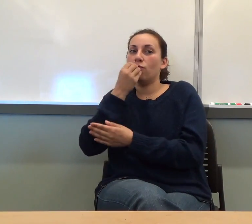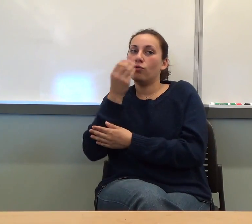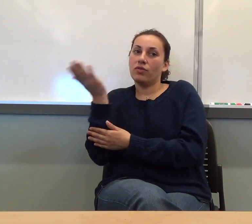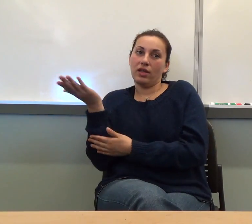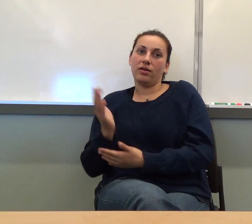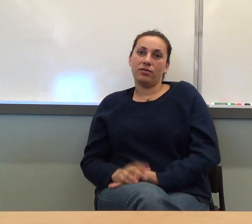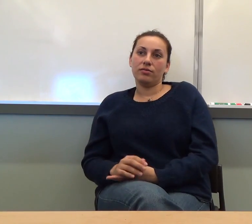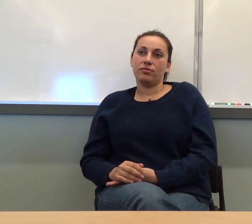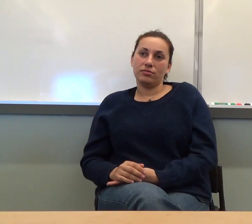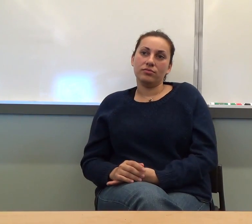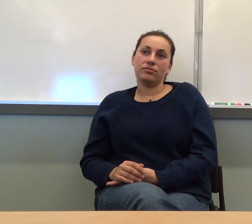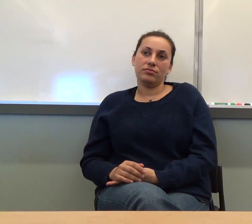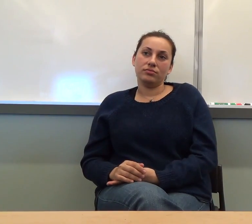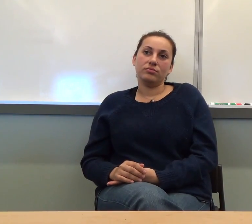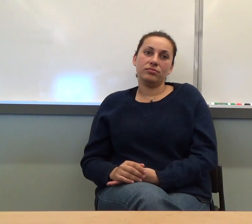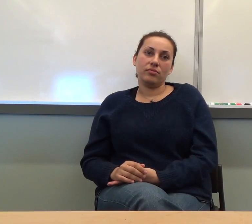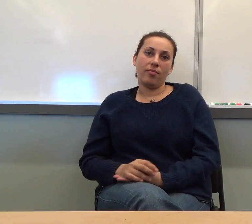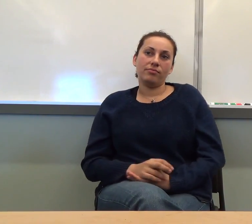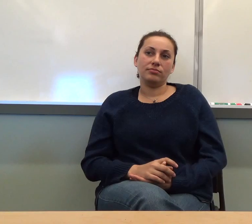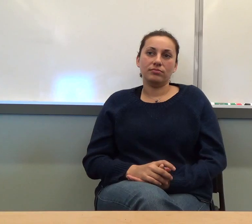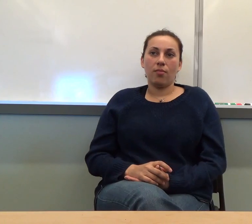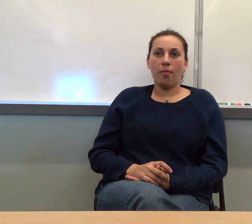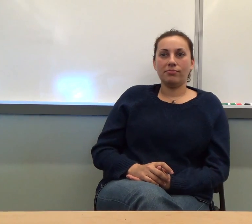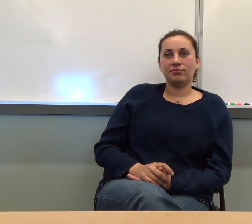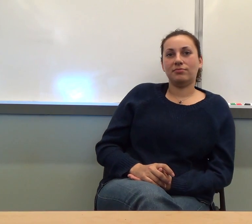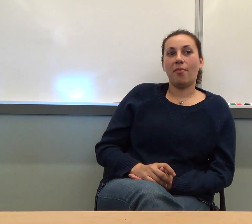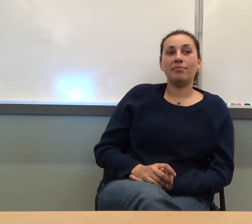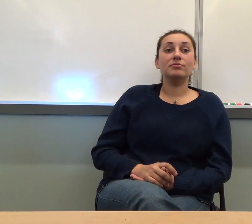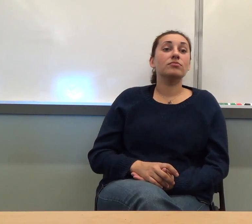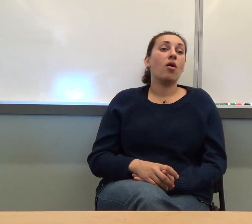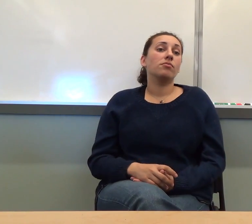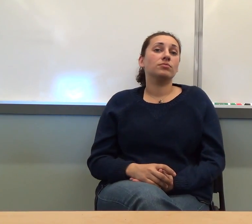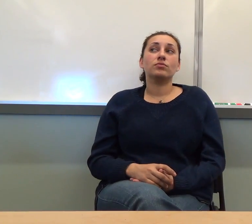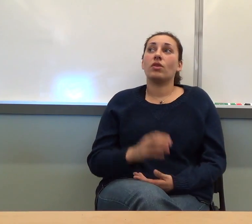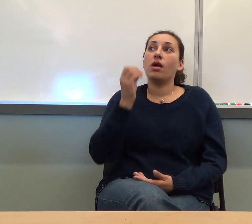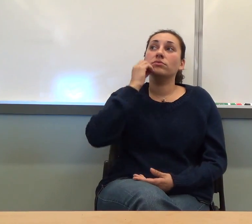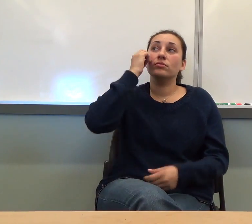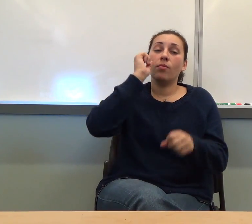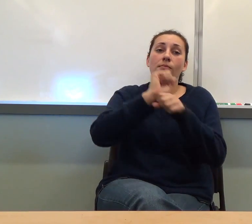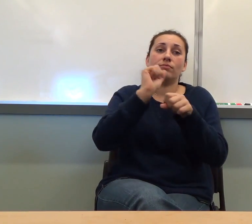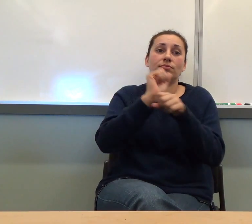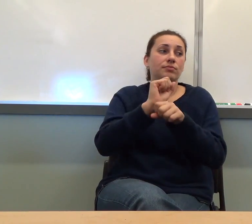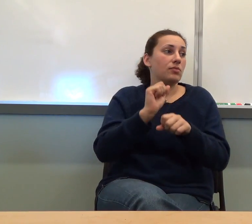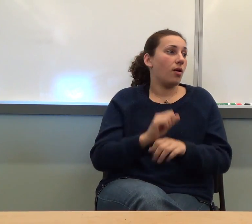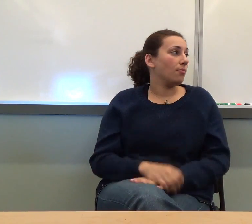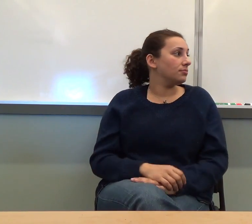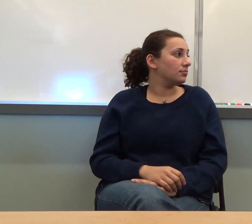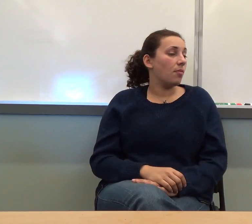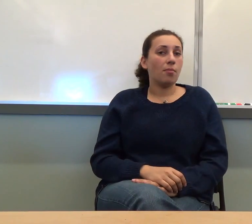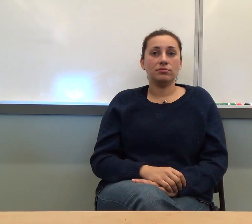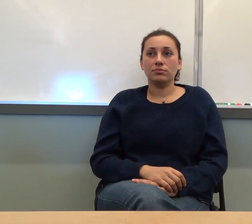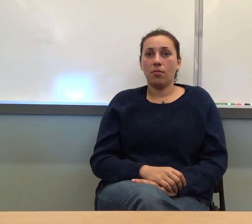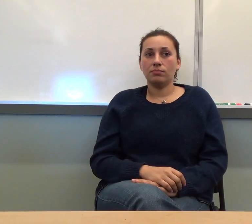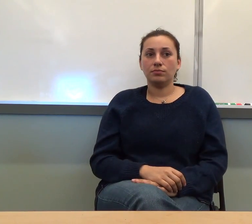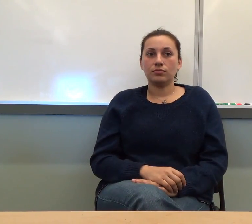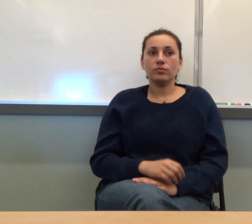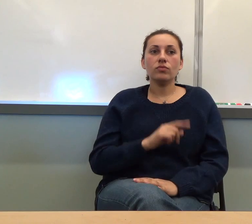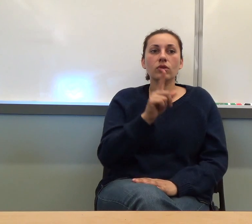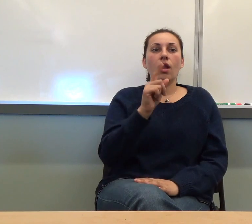Okay, let's do some homework. This is actually section 5.1 and 5.2. We did 2 today, but they're